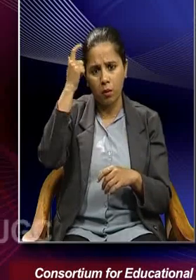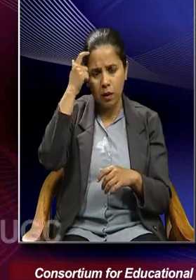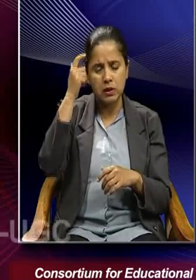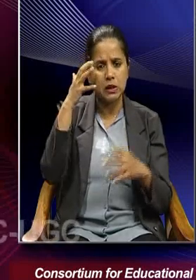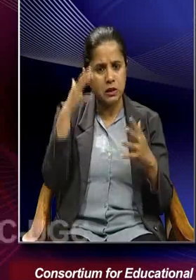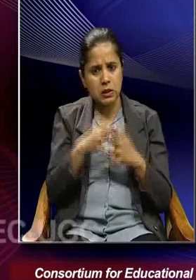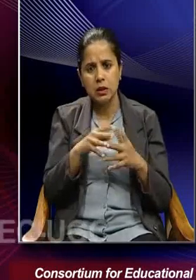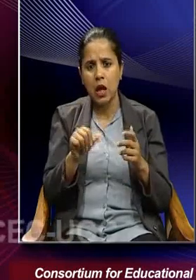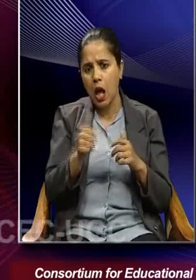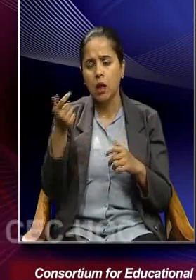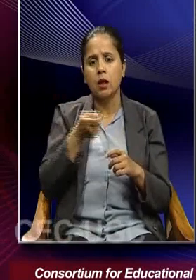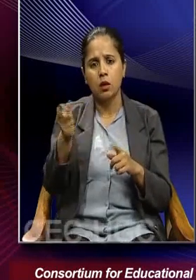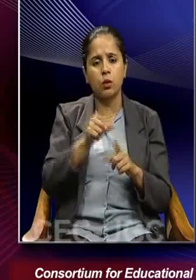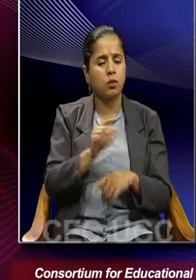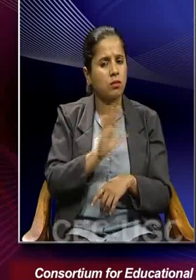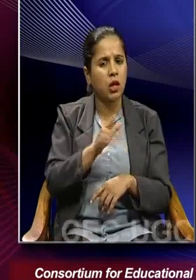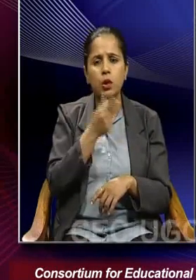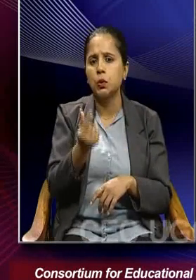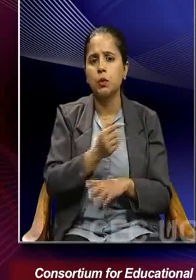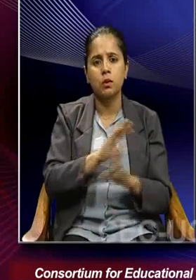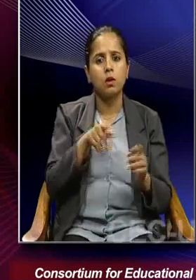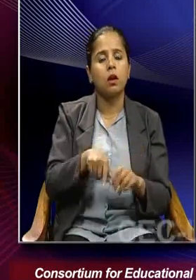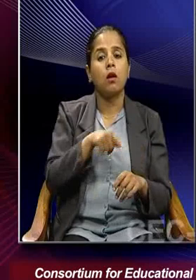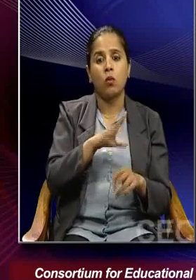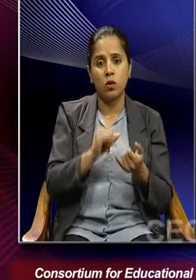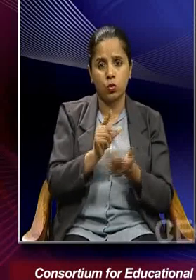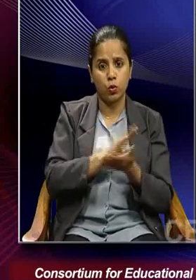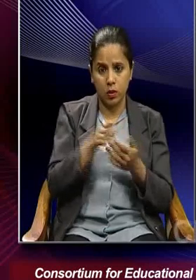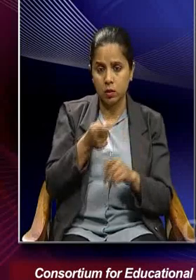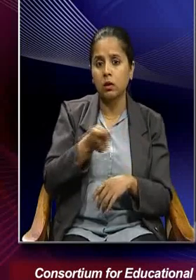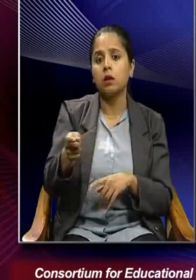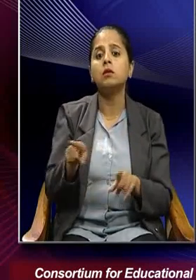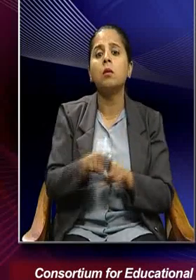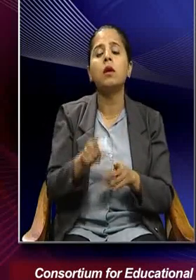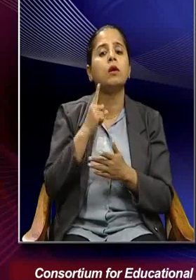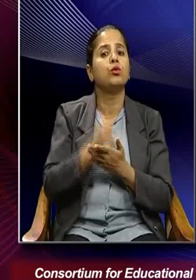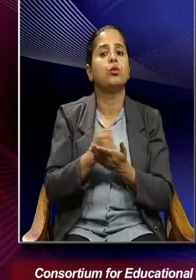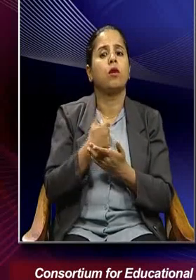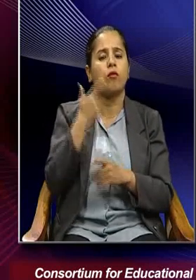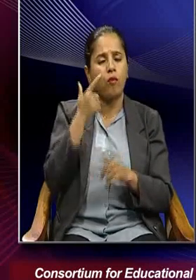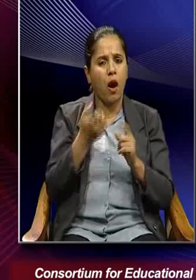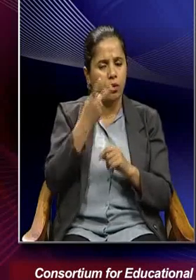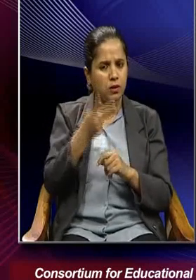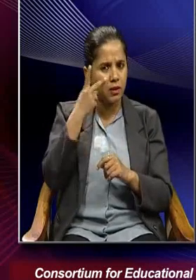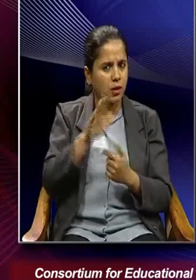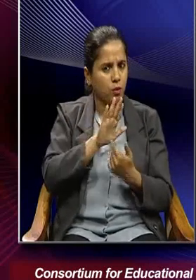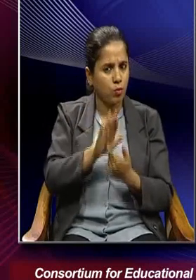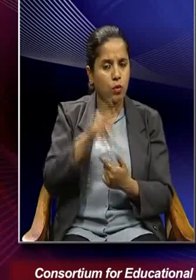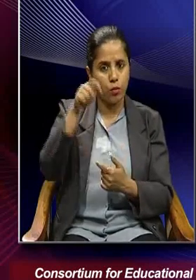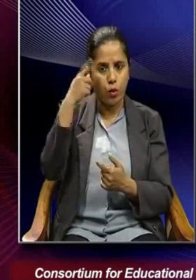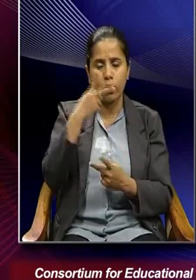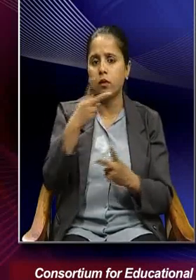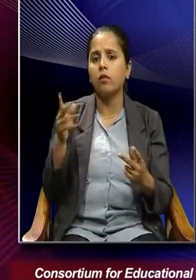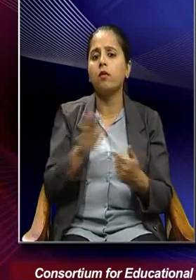pain. And in the end he also tries to kill Sushmita Sen as well. So we find that such kind of portrayals by him, which